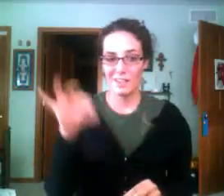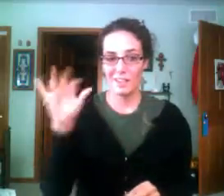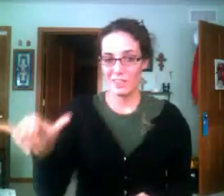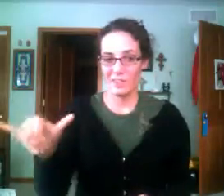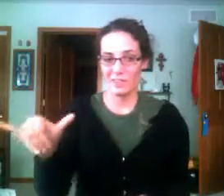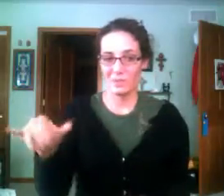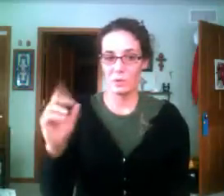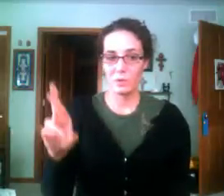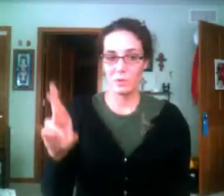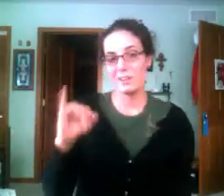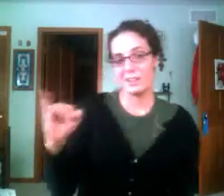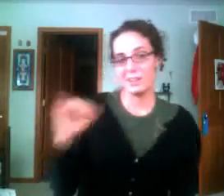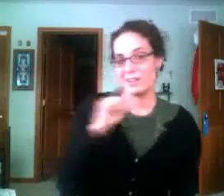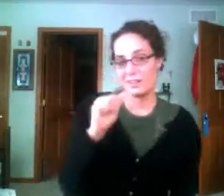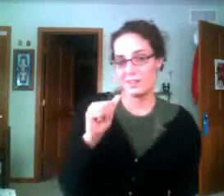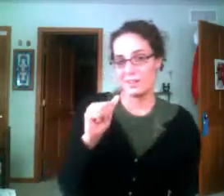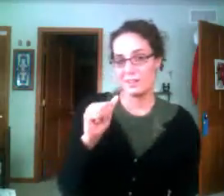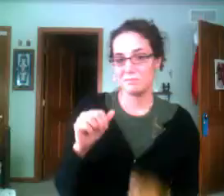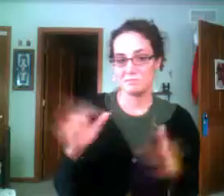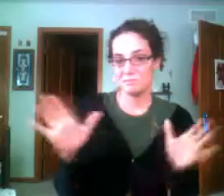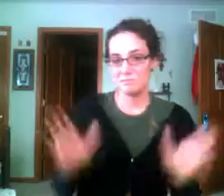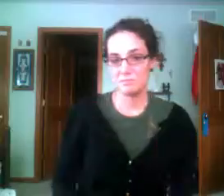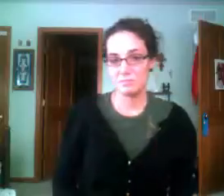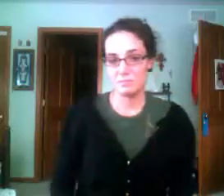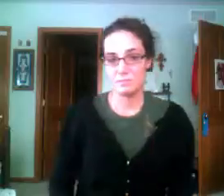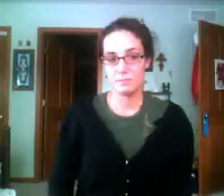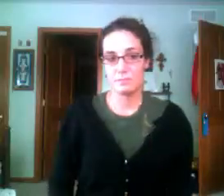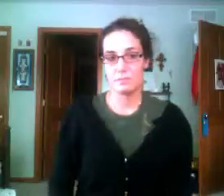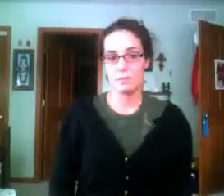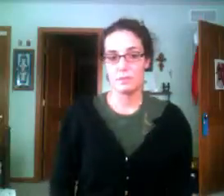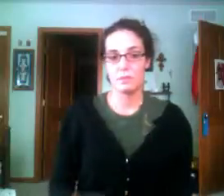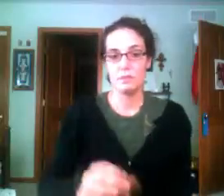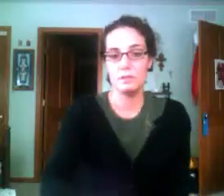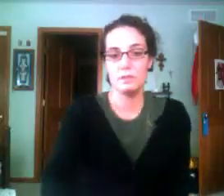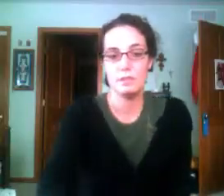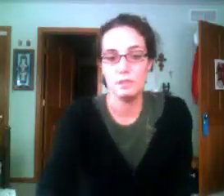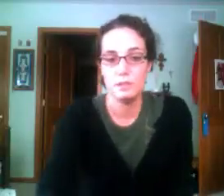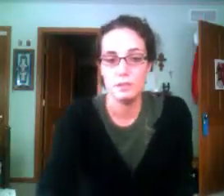outside, all bets are off.